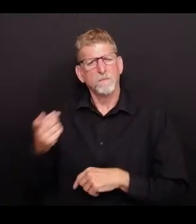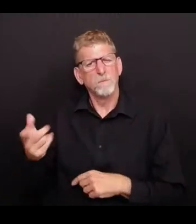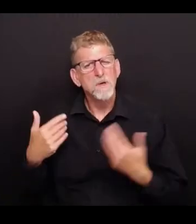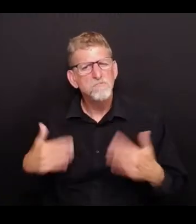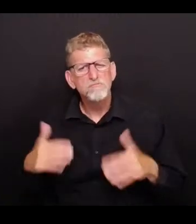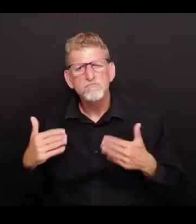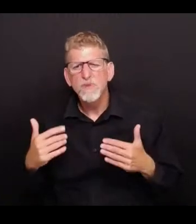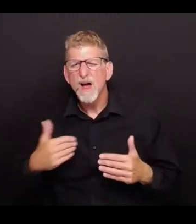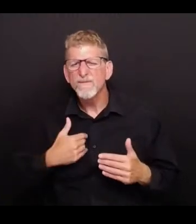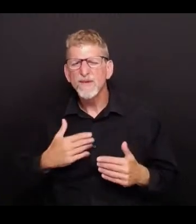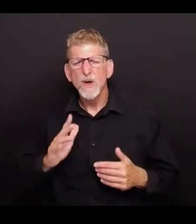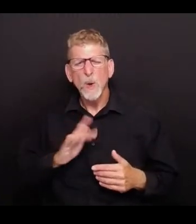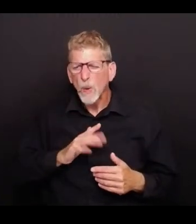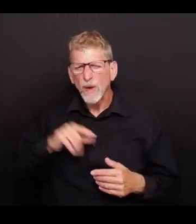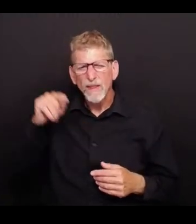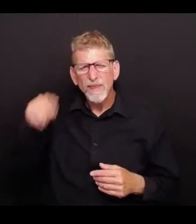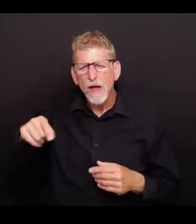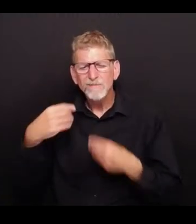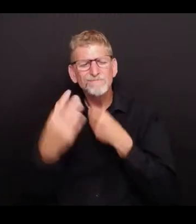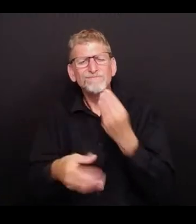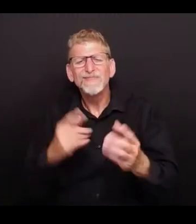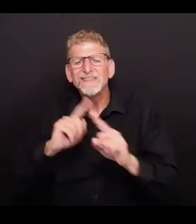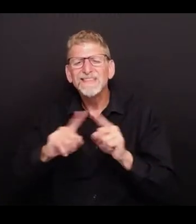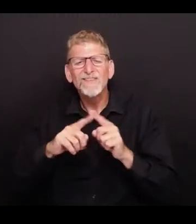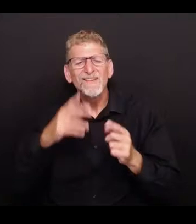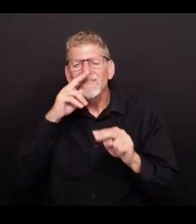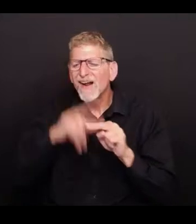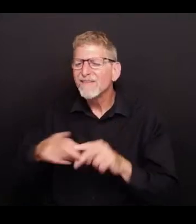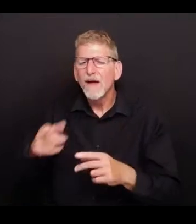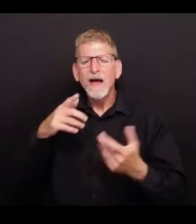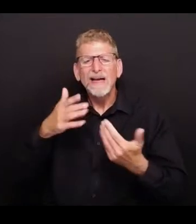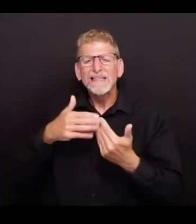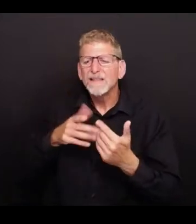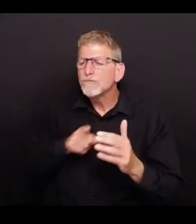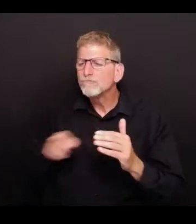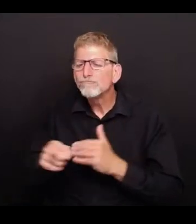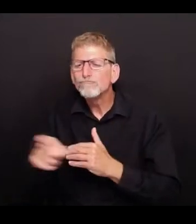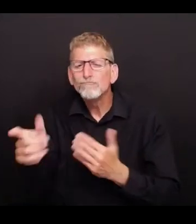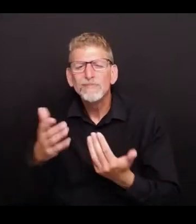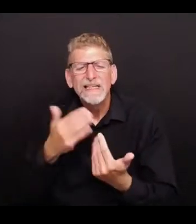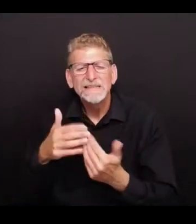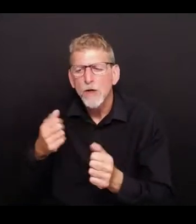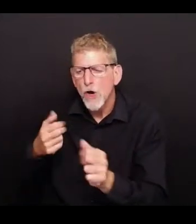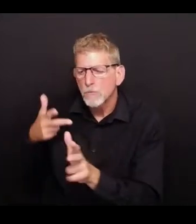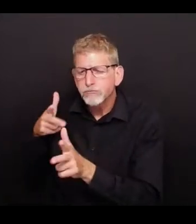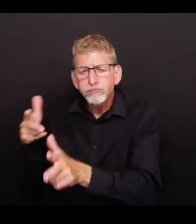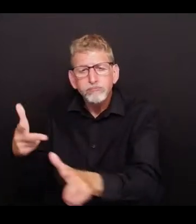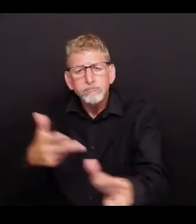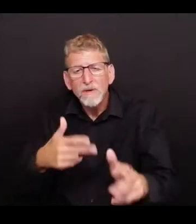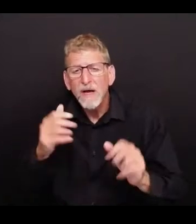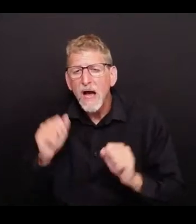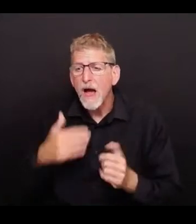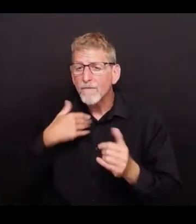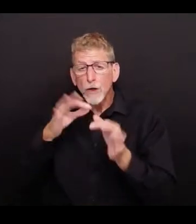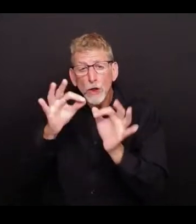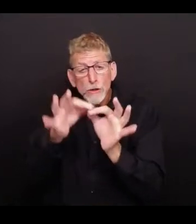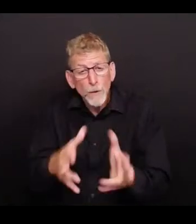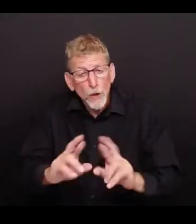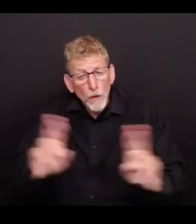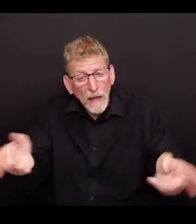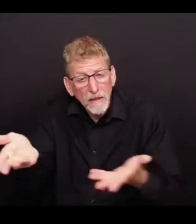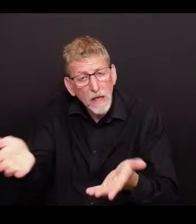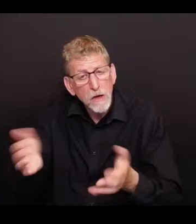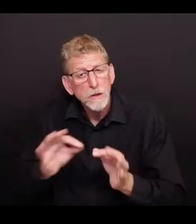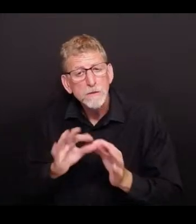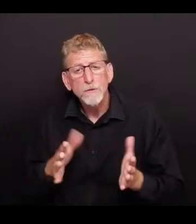are many great features at the site to make it convenient and accessible for Minnesotans. There are drive-through lanes,